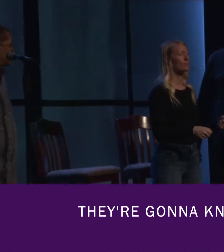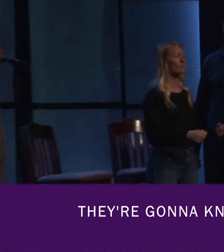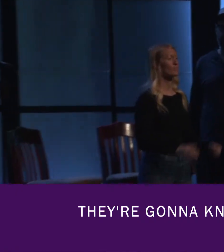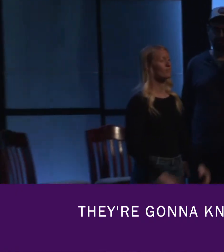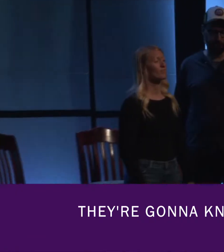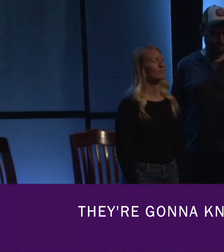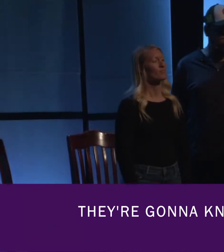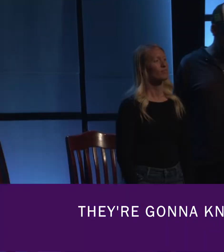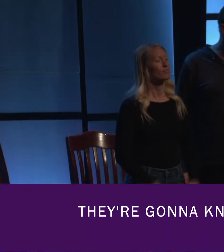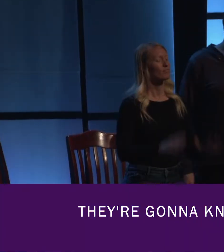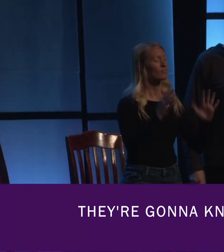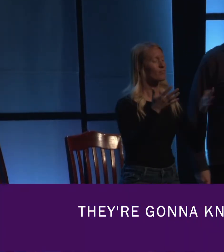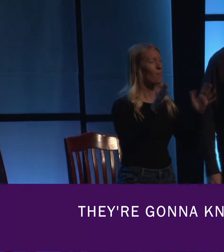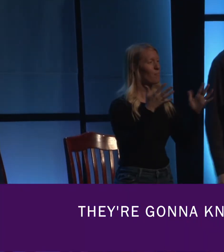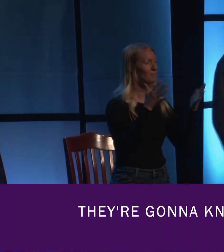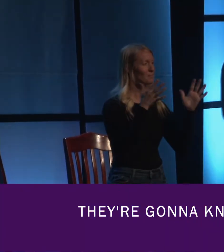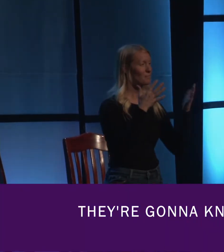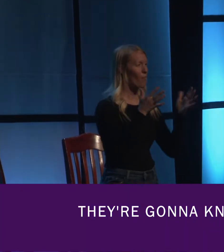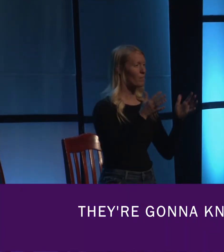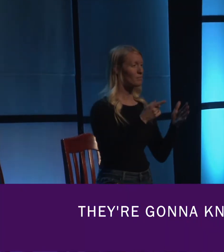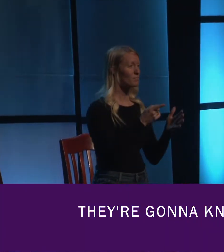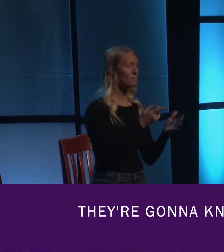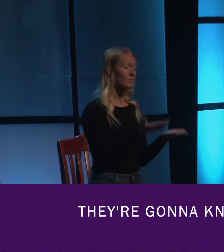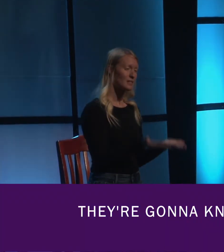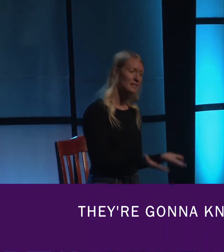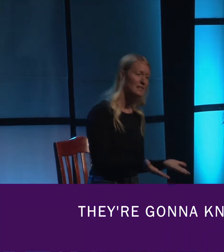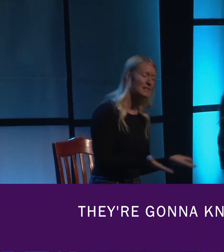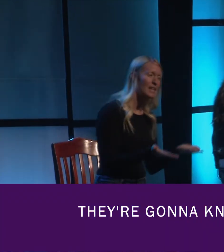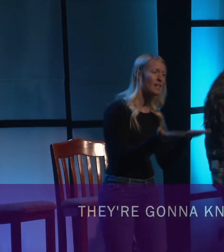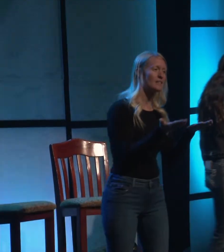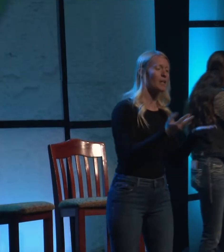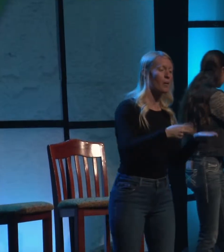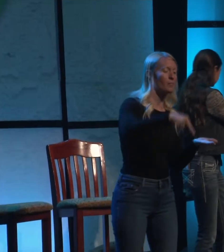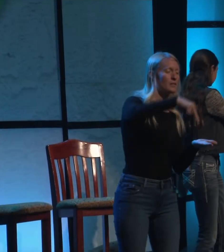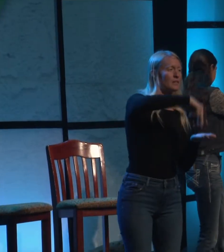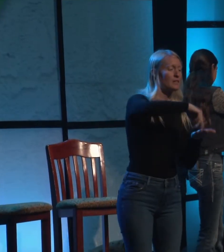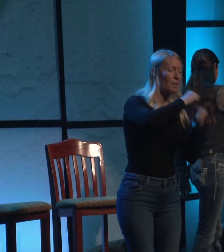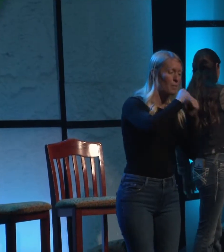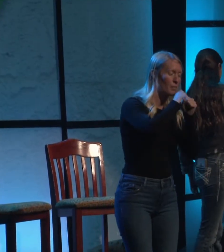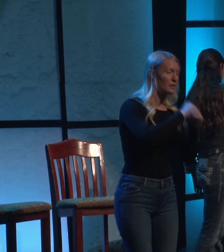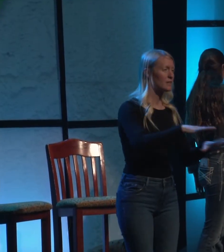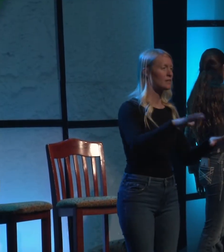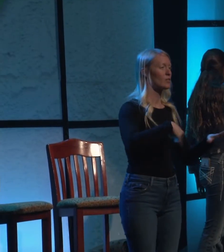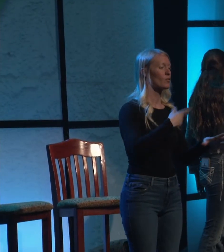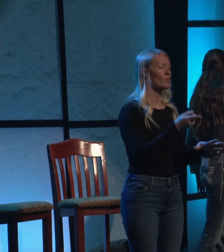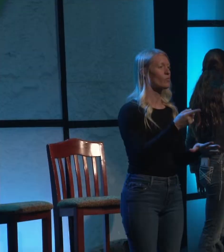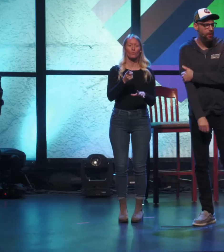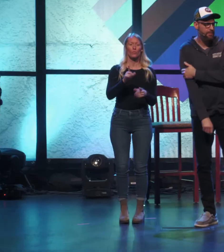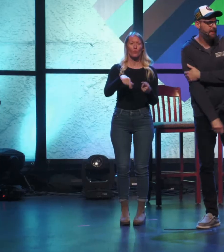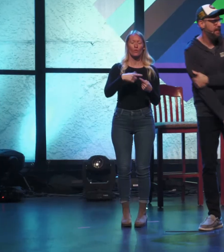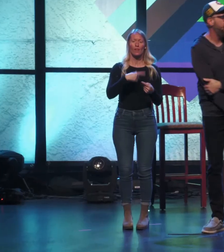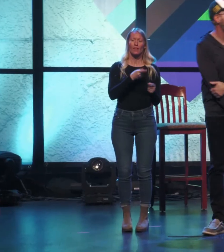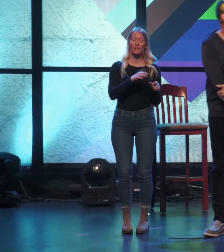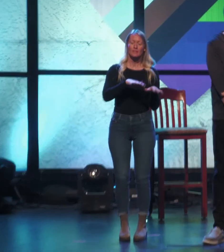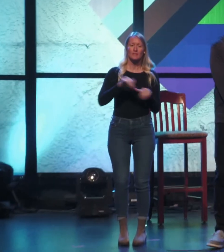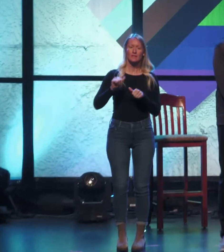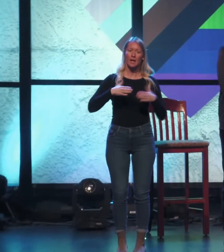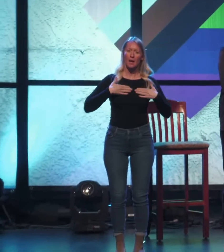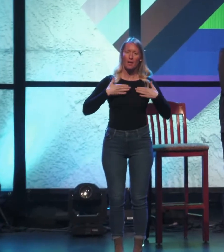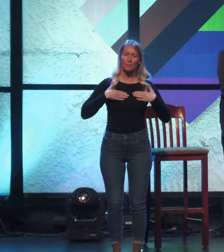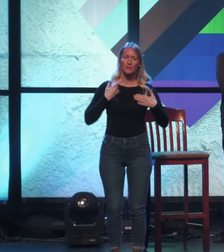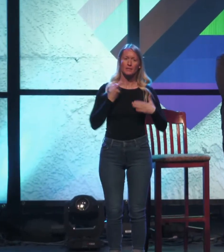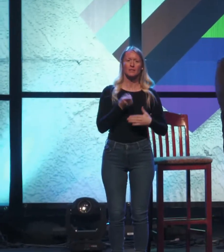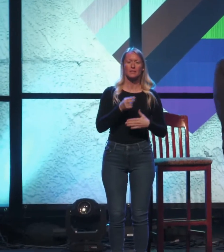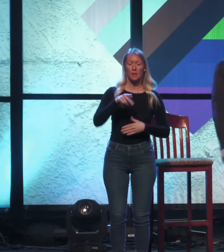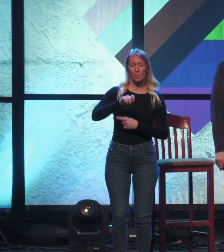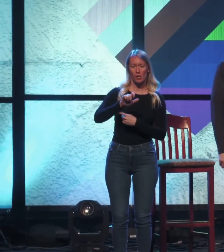All right. Well, stand on up for our blessing. We'll get you out of here. Thank you so much for being here today. Happy Palm Sunday, everyone. We're going